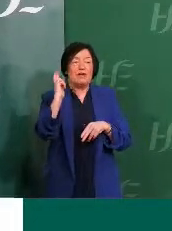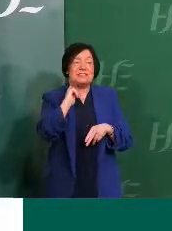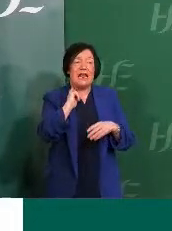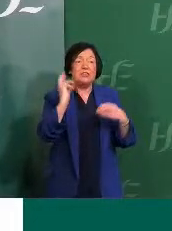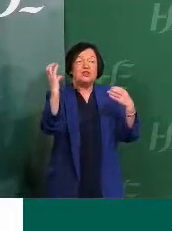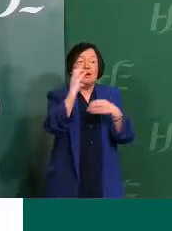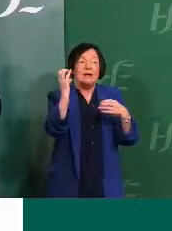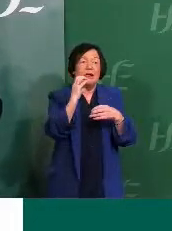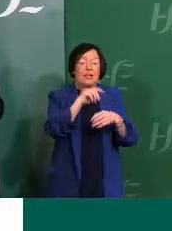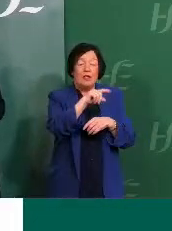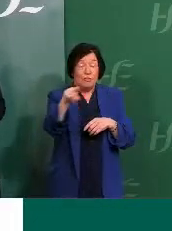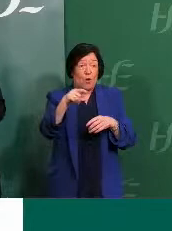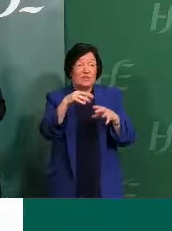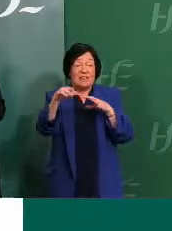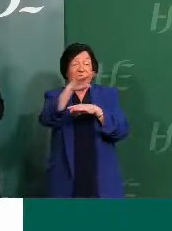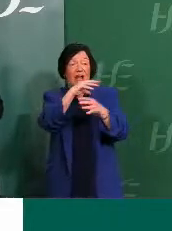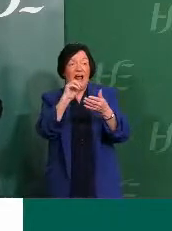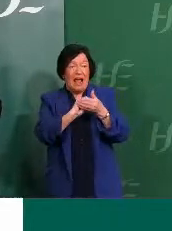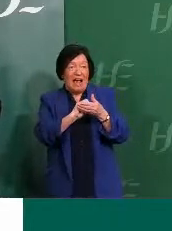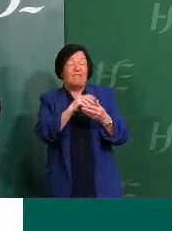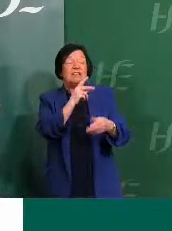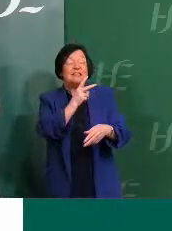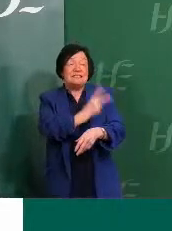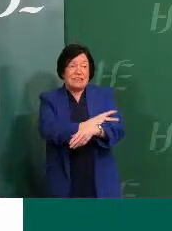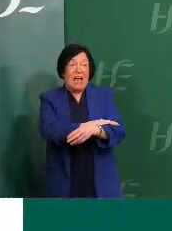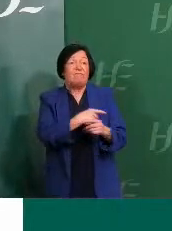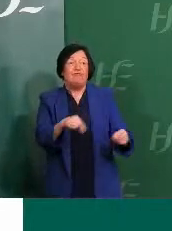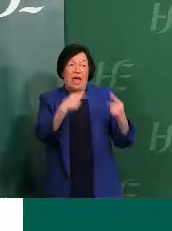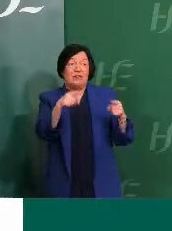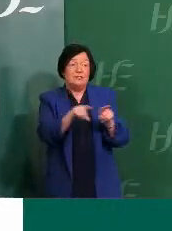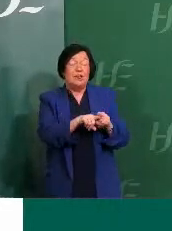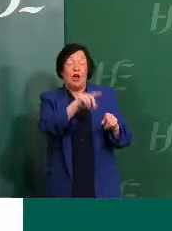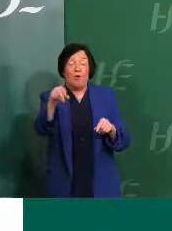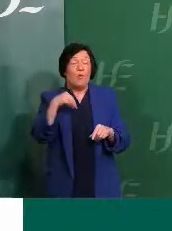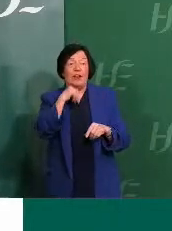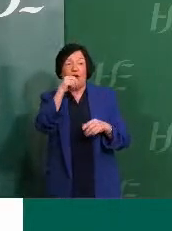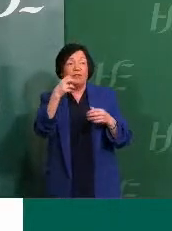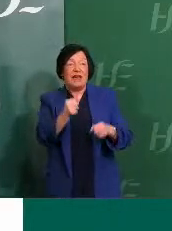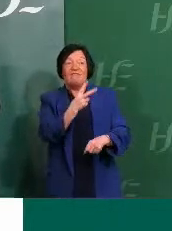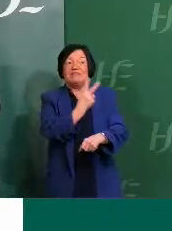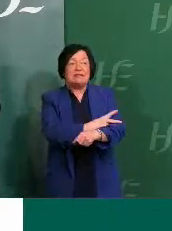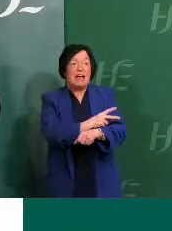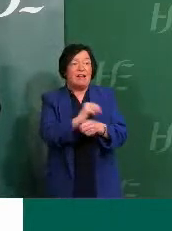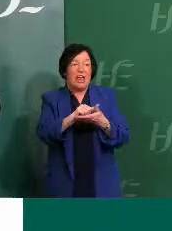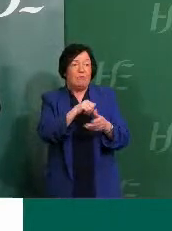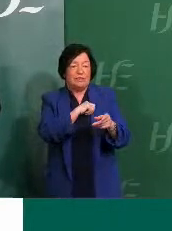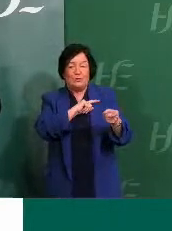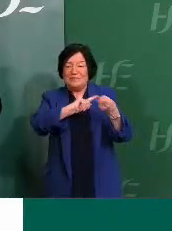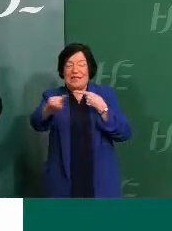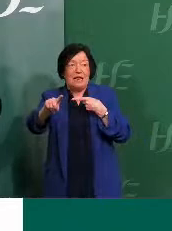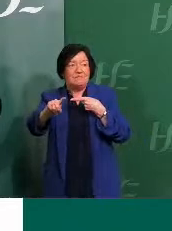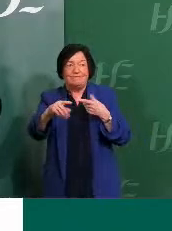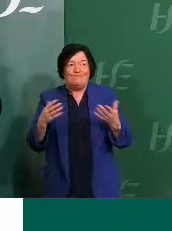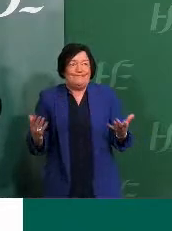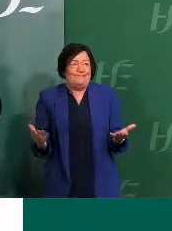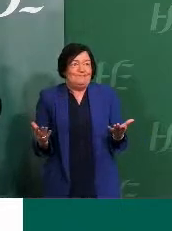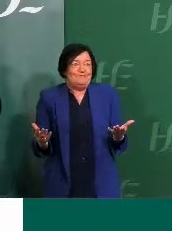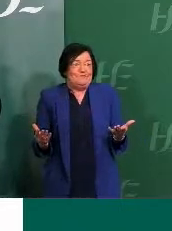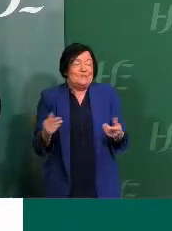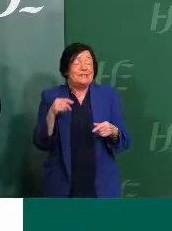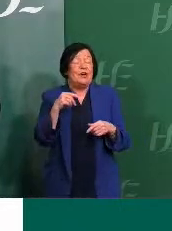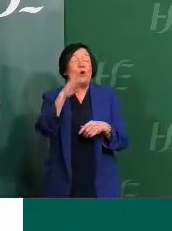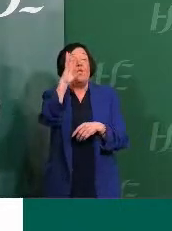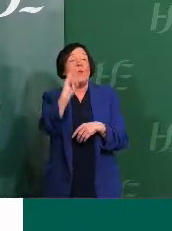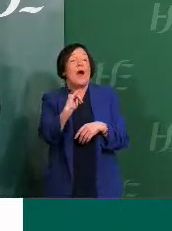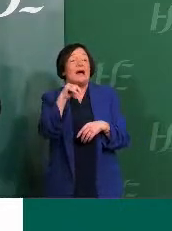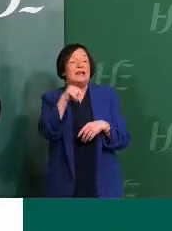care. Those environments also have staffing challenges, and critically, we don't have staffing to be able to deploy elsewhere. So this is